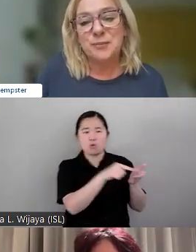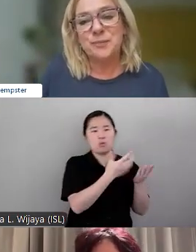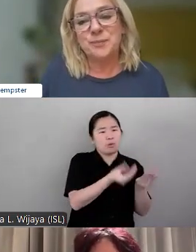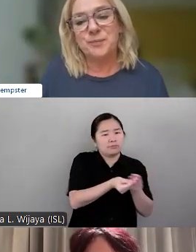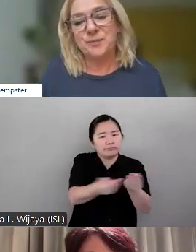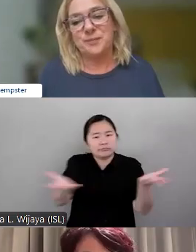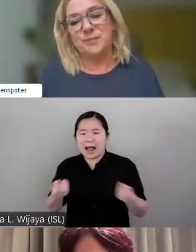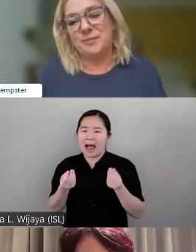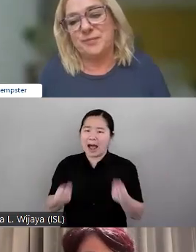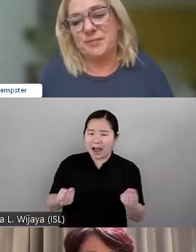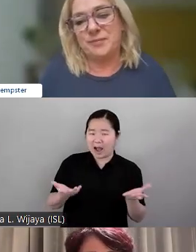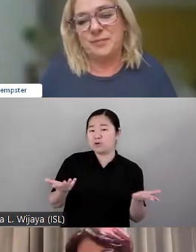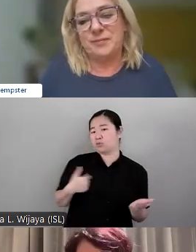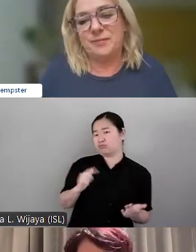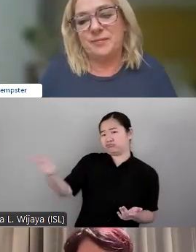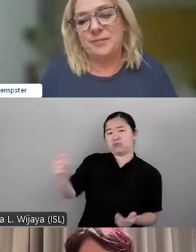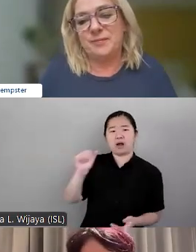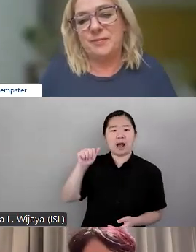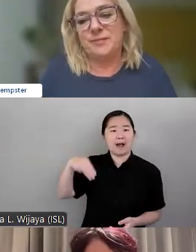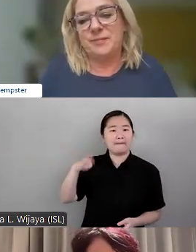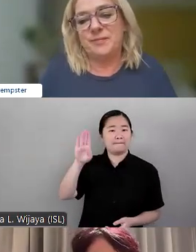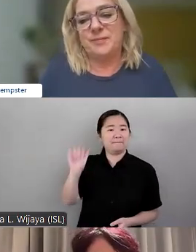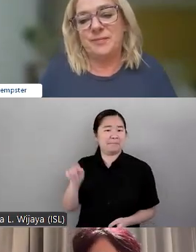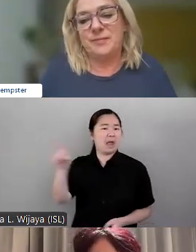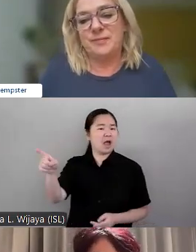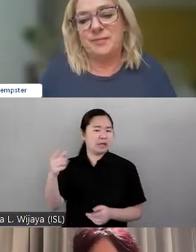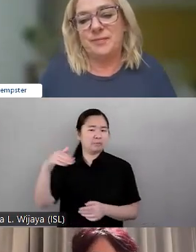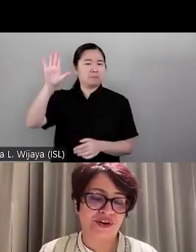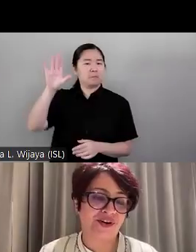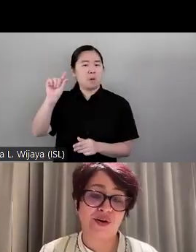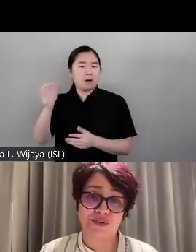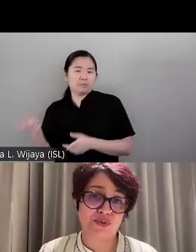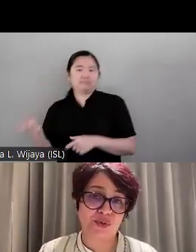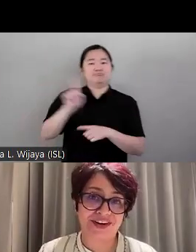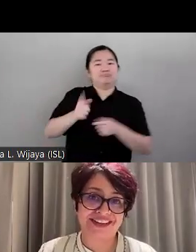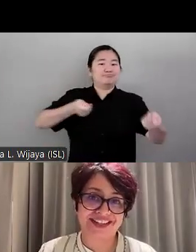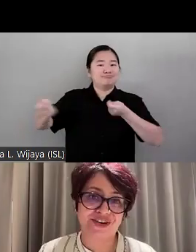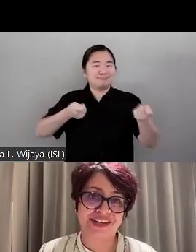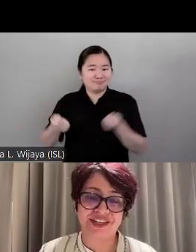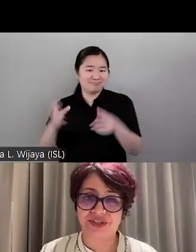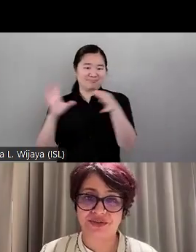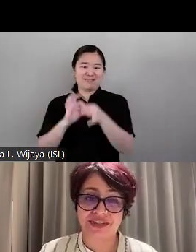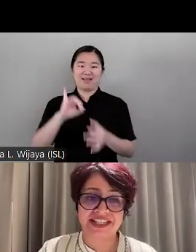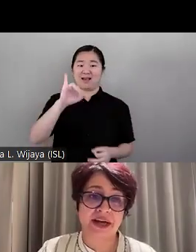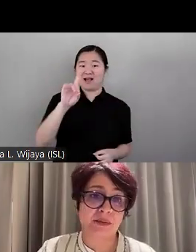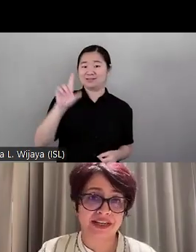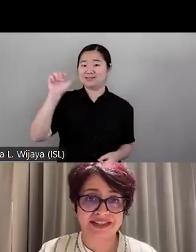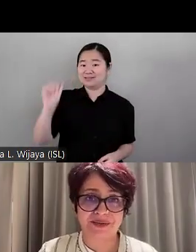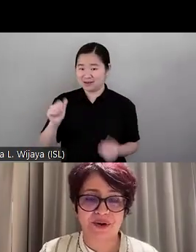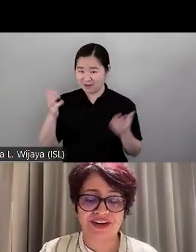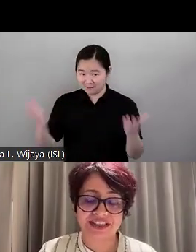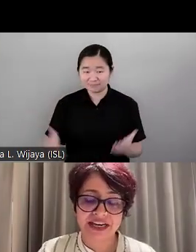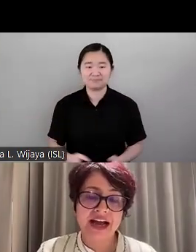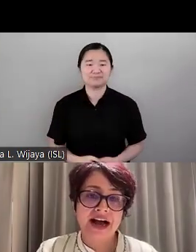you. Thank you very much, Joe, and thank you for all of the work that's gone into this